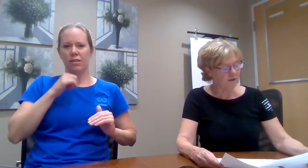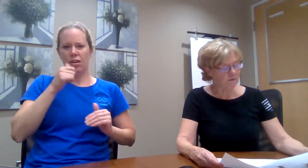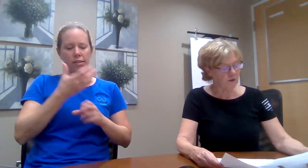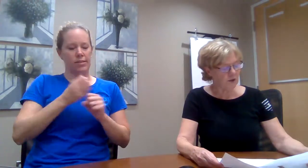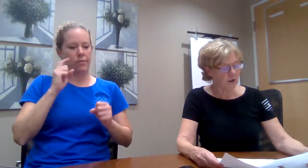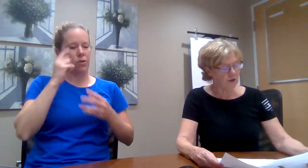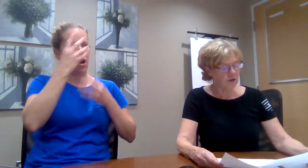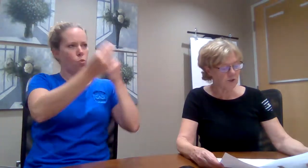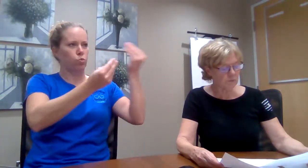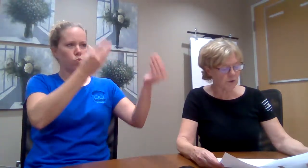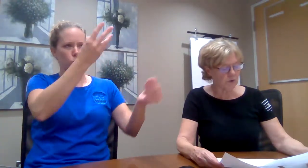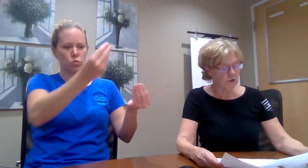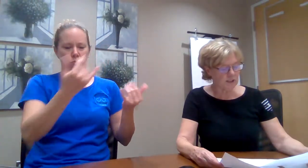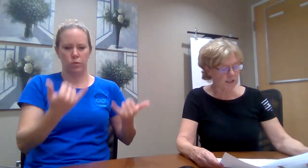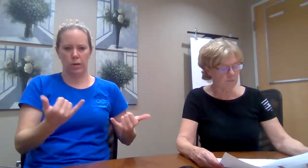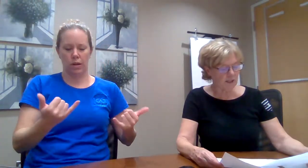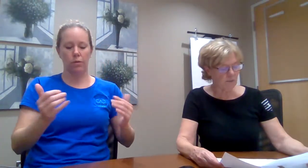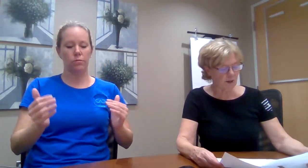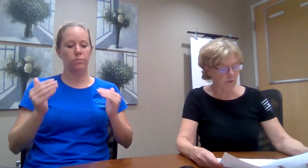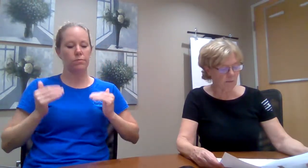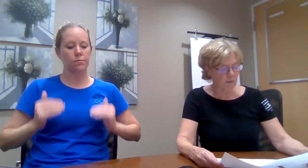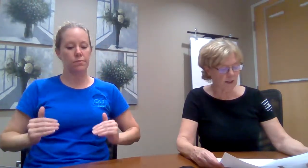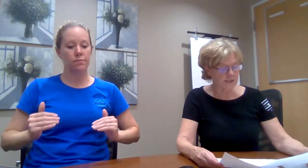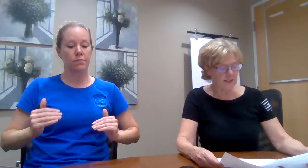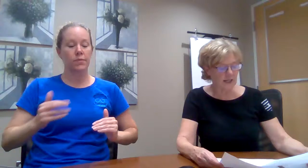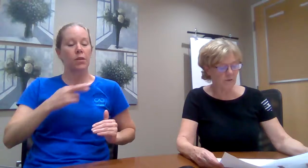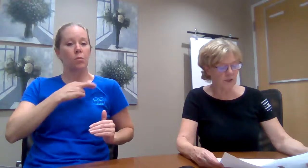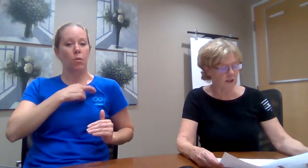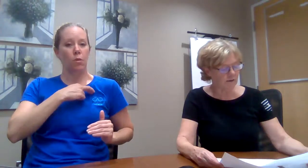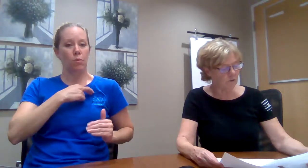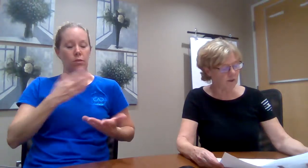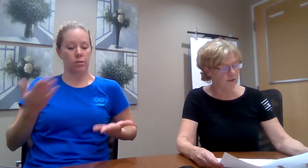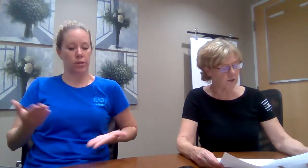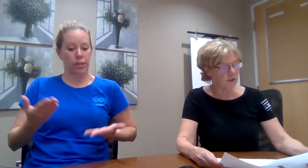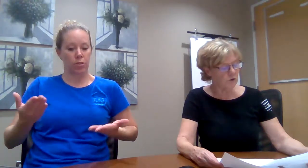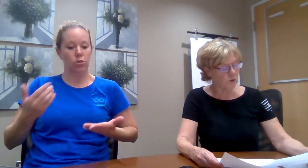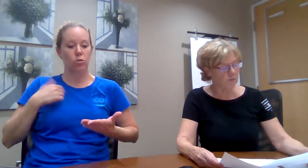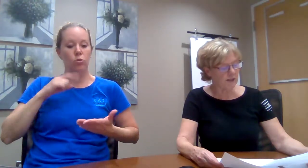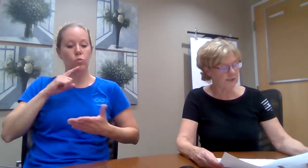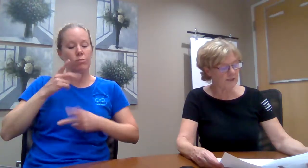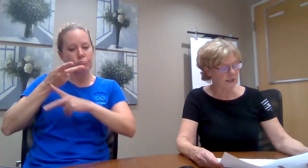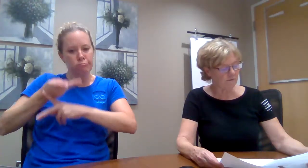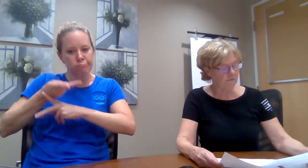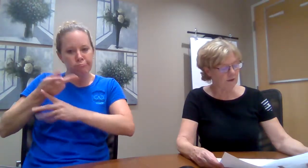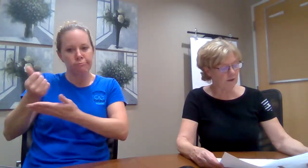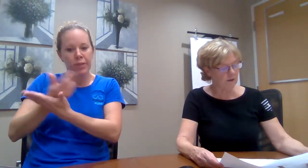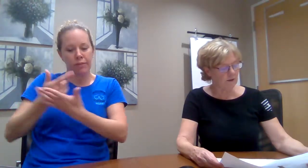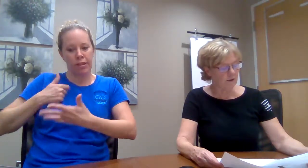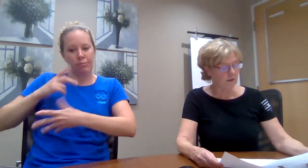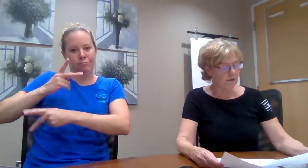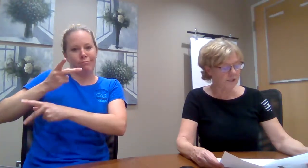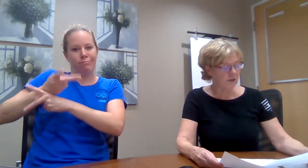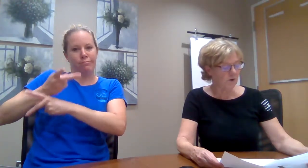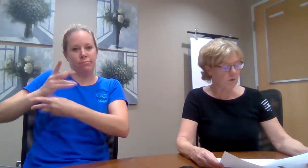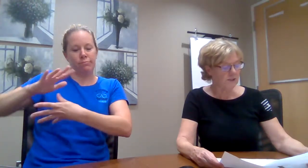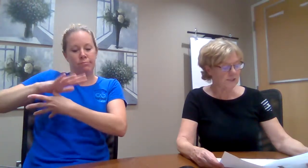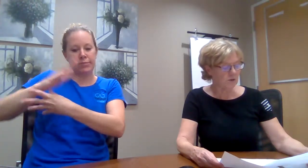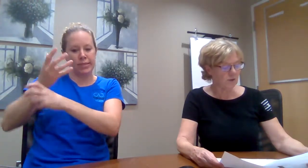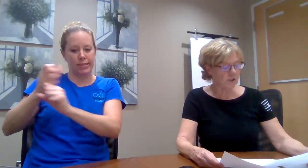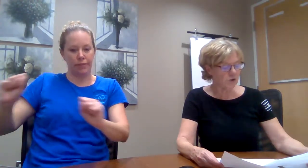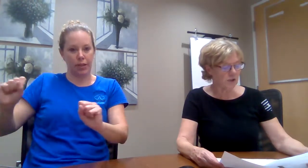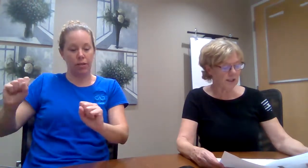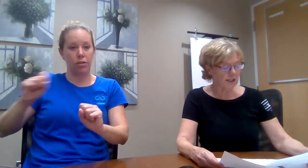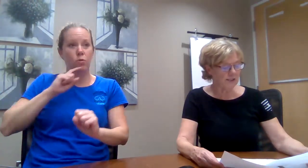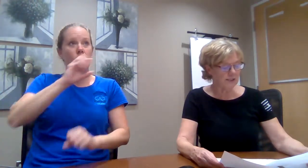believe that the very cautious approach taken by Bob Rumble has allowed our loved ones to remain safe. Ontario is